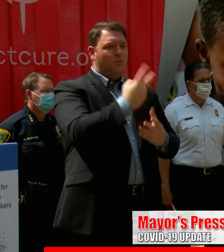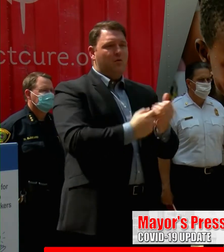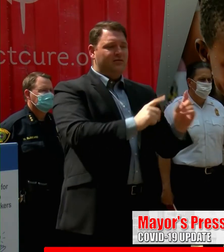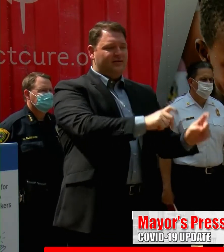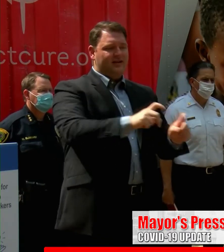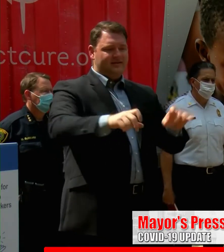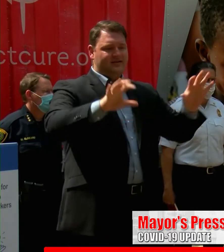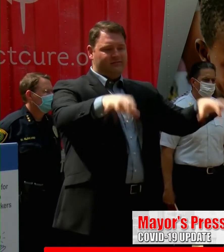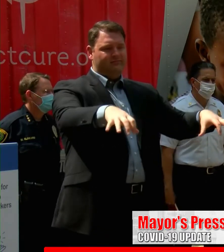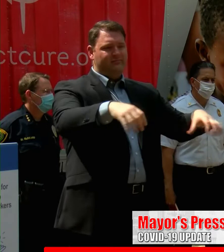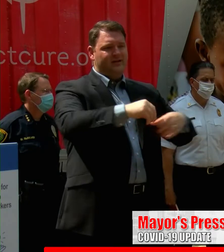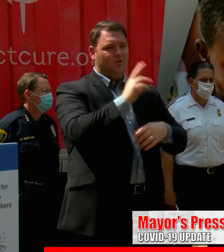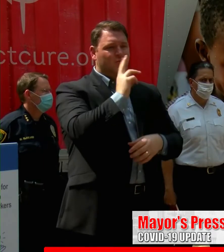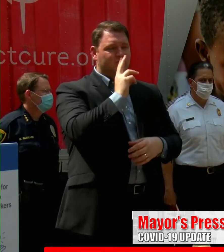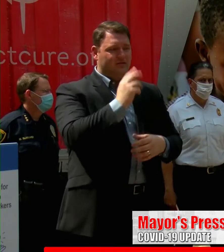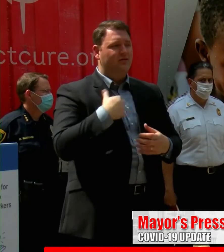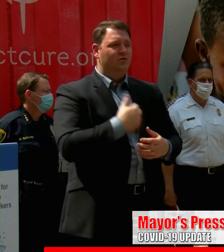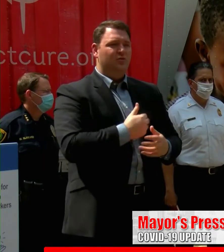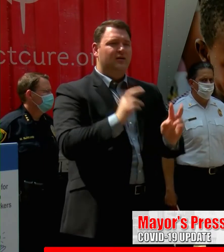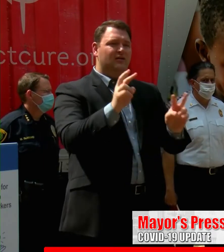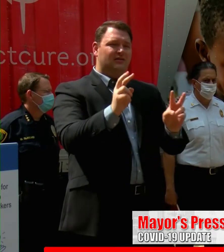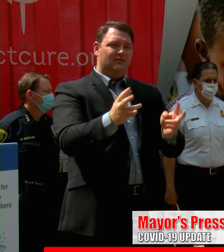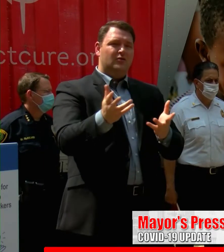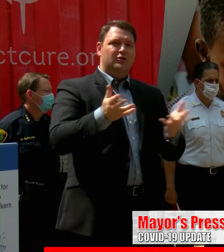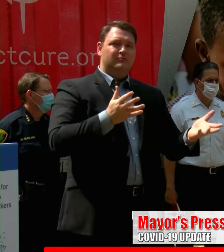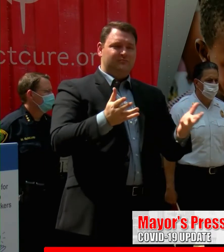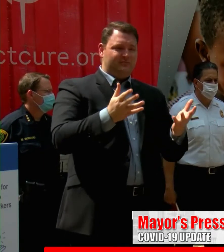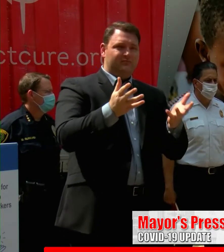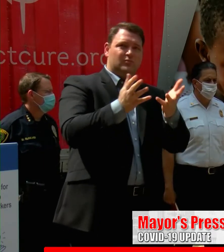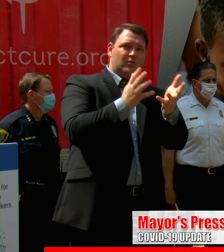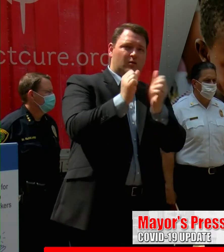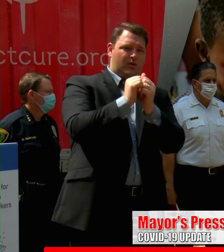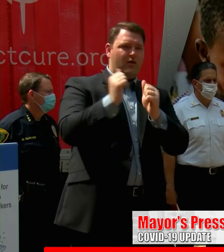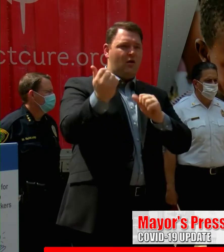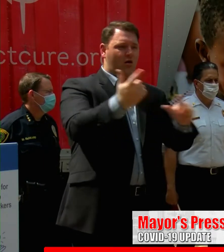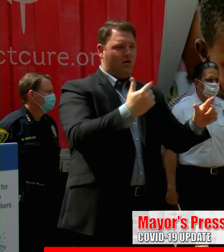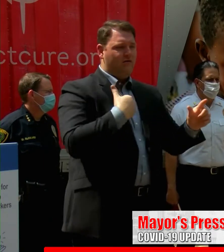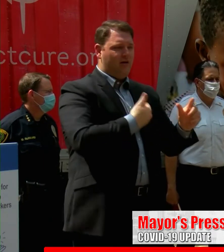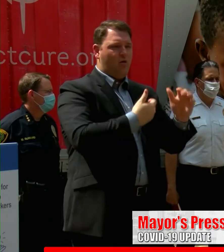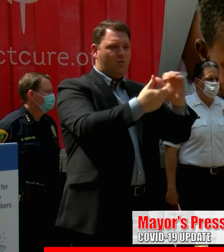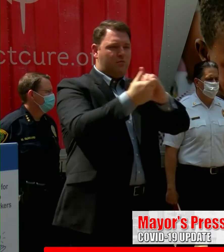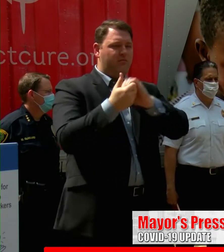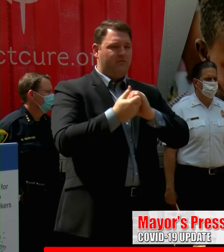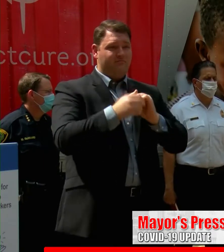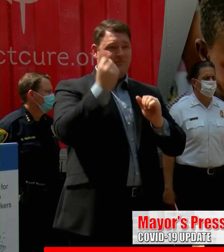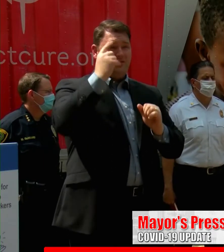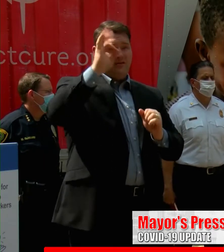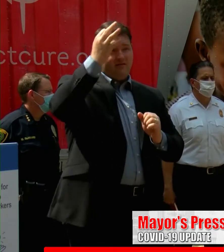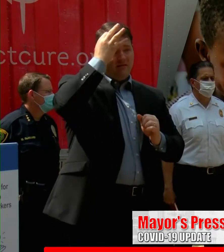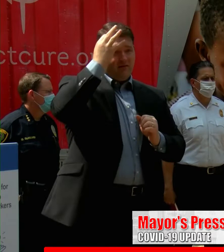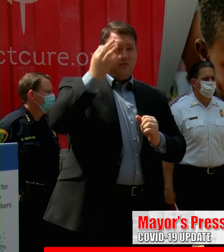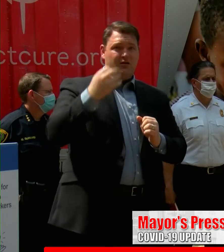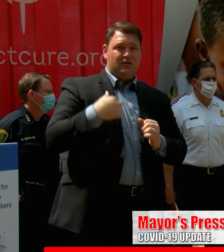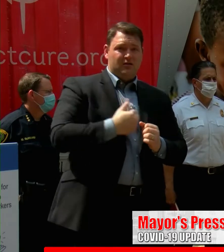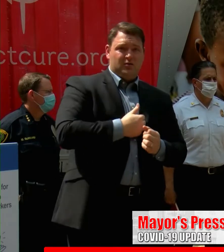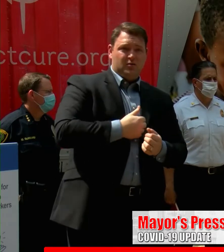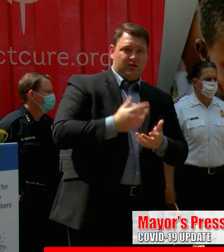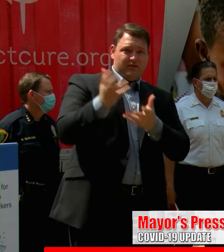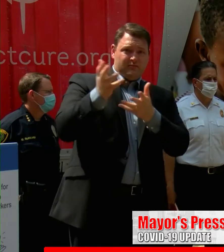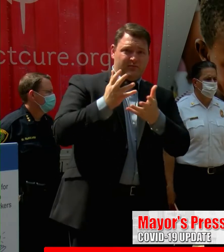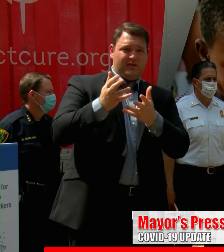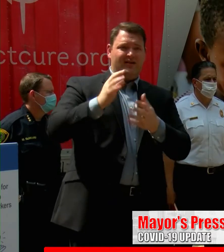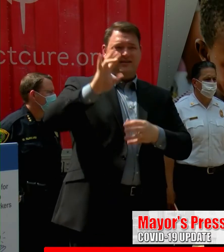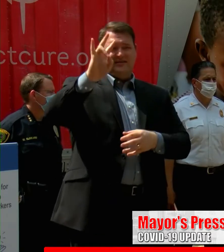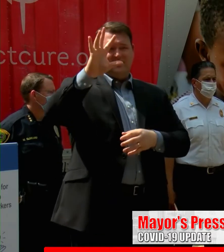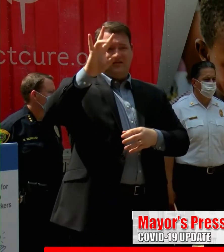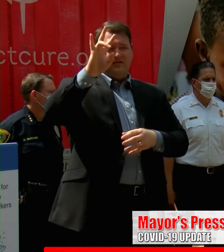forward to working with all of our stakeholders, but they are not pulling out their federal health partners. They're not putting us on a 75-25 cost share